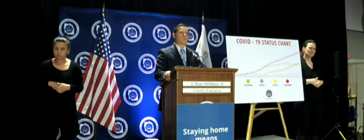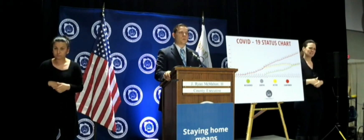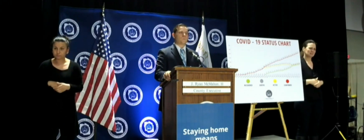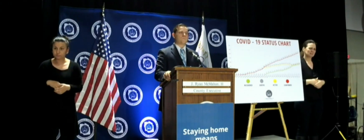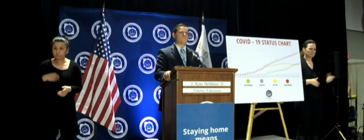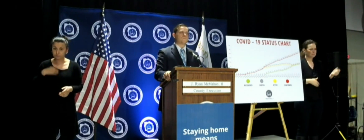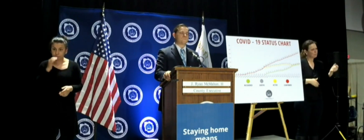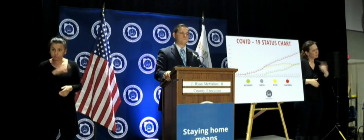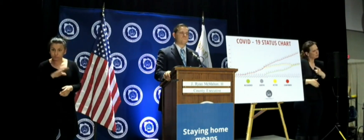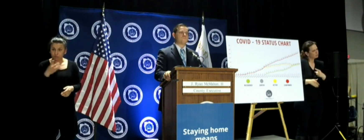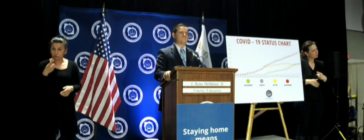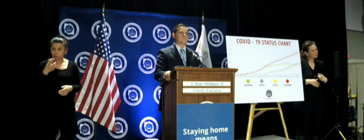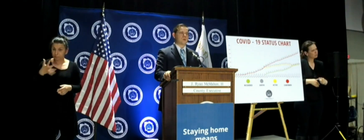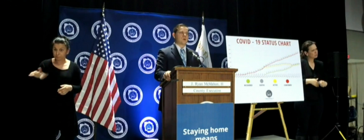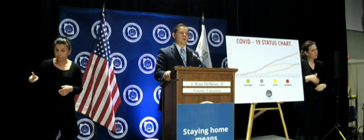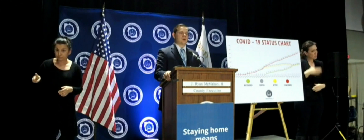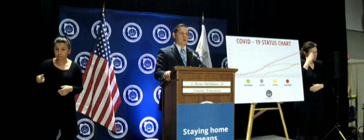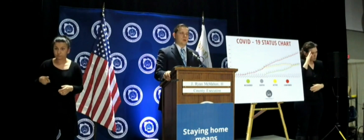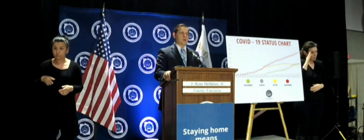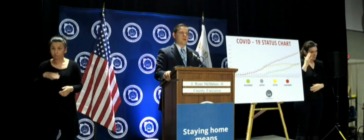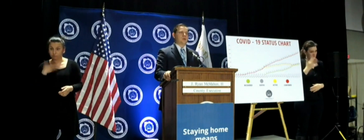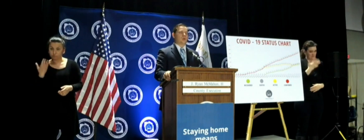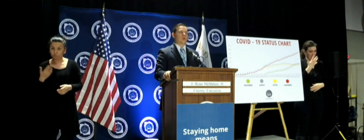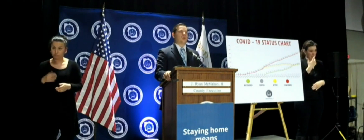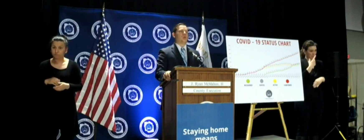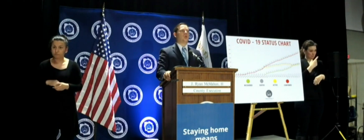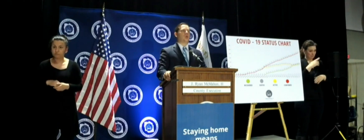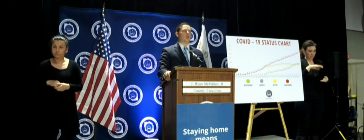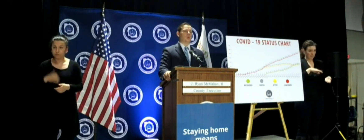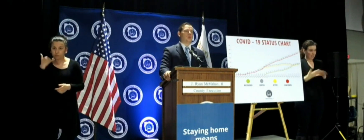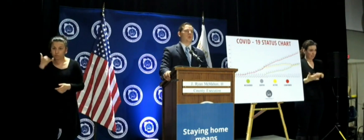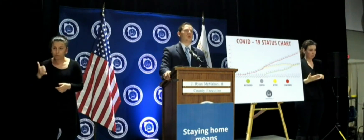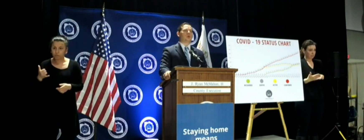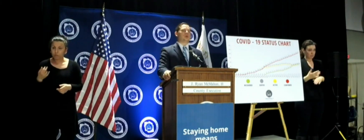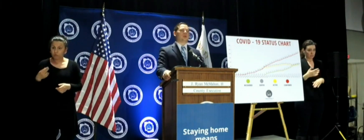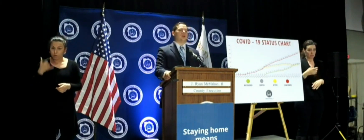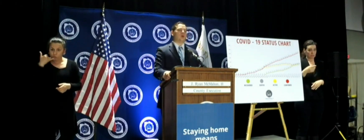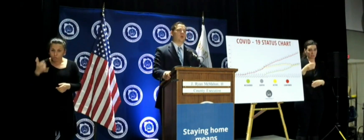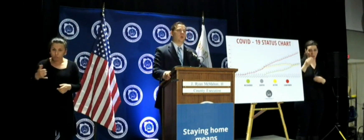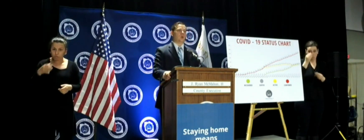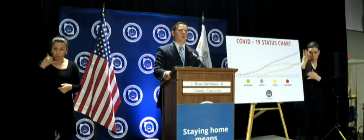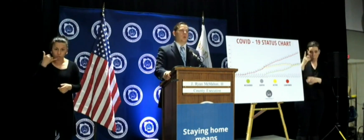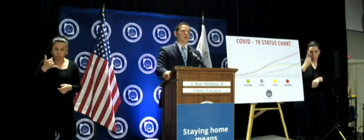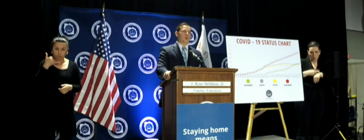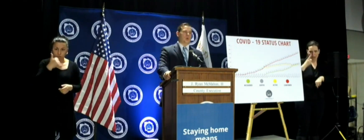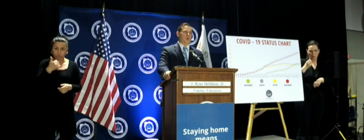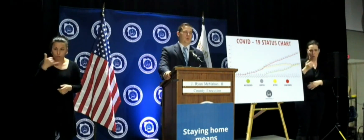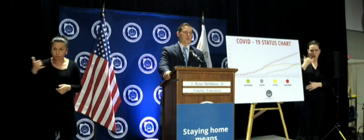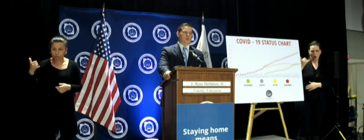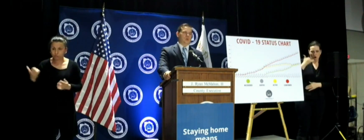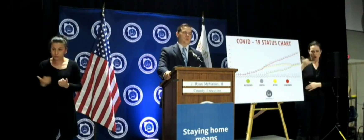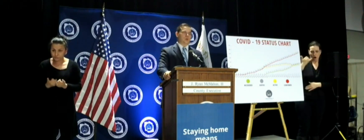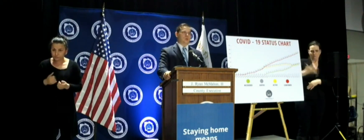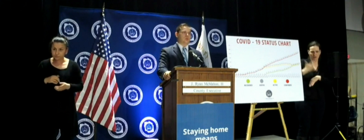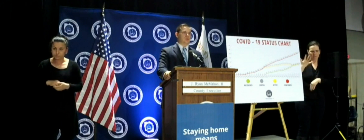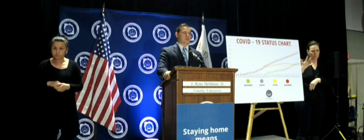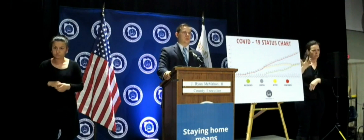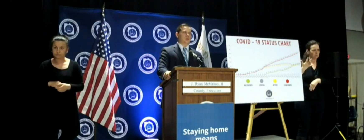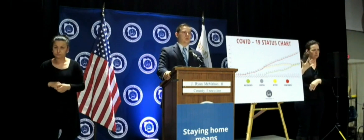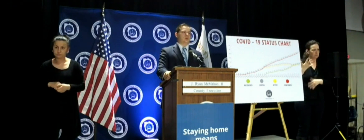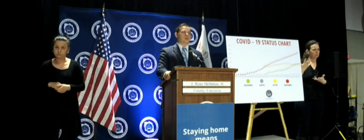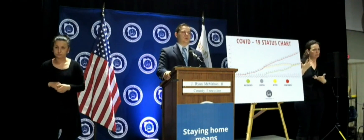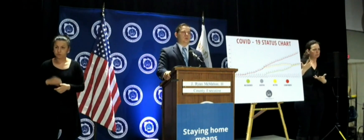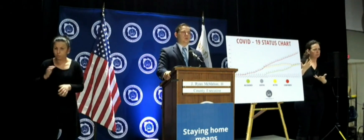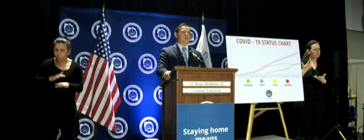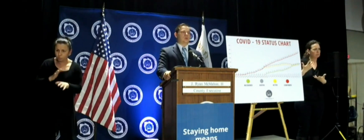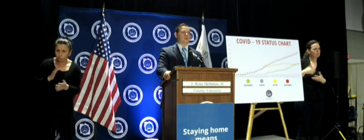were you updated in a group number that, I just wonder when you saw how bad that 24-hour period was going to be, how you processed